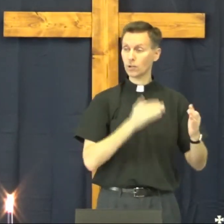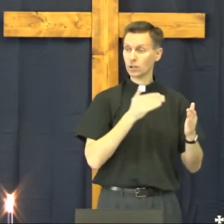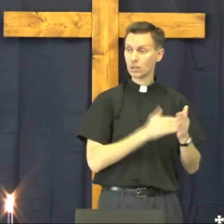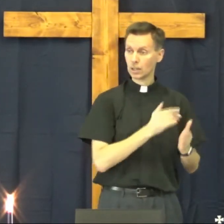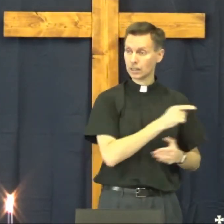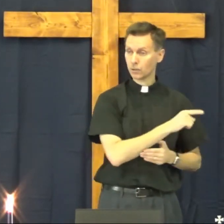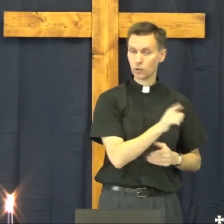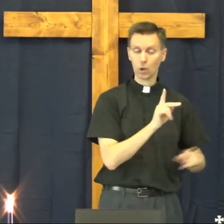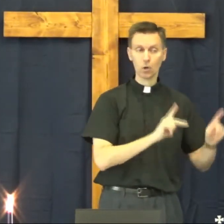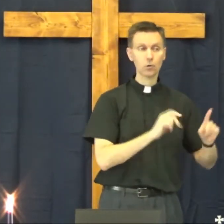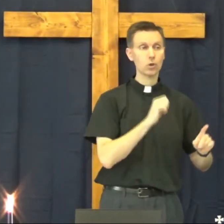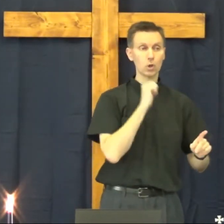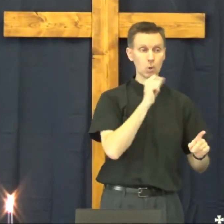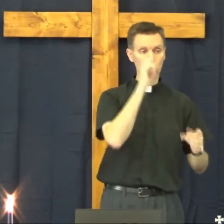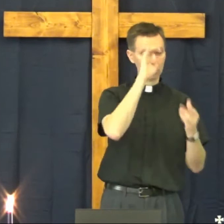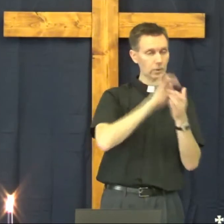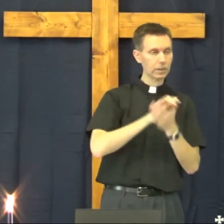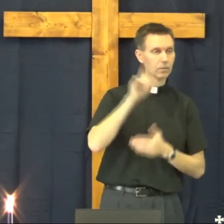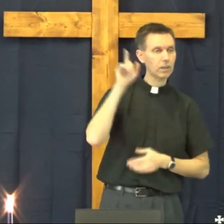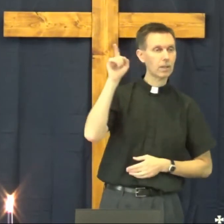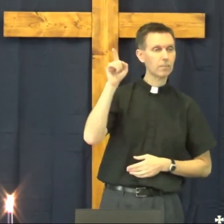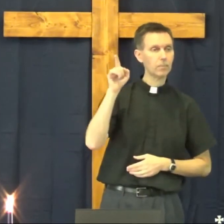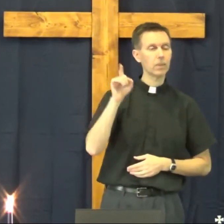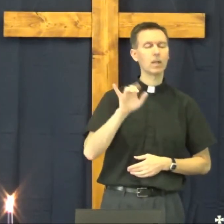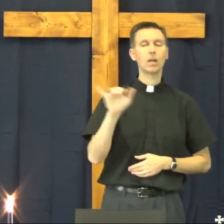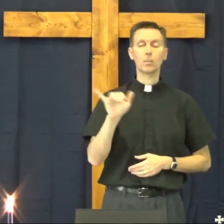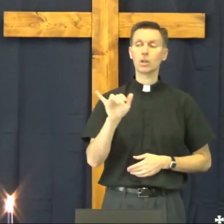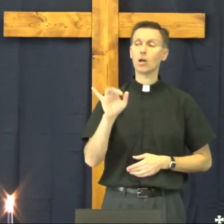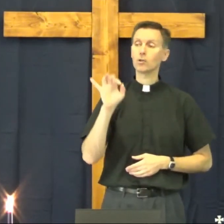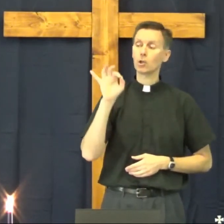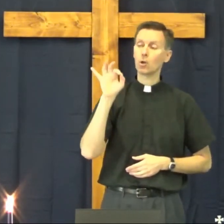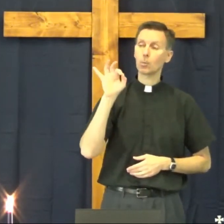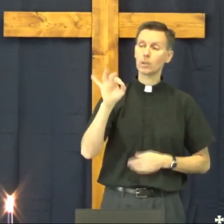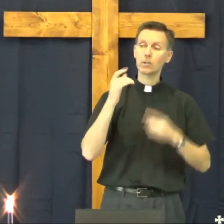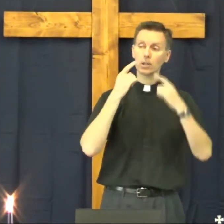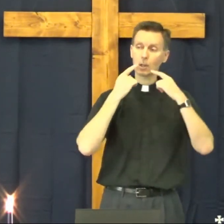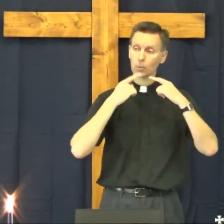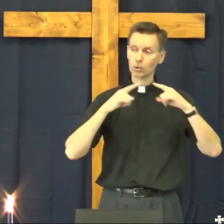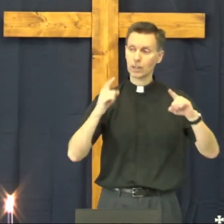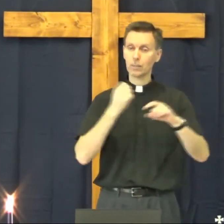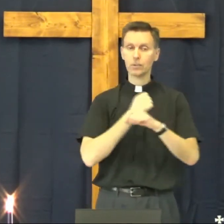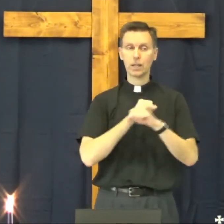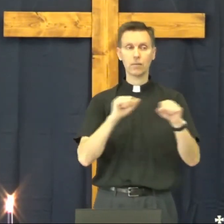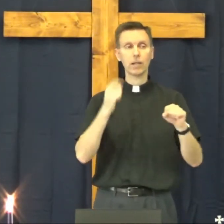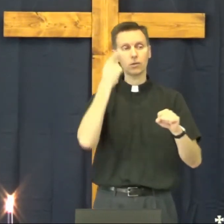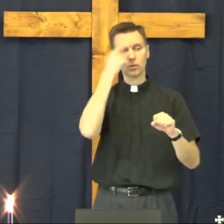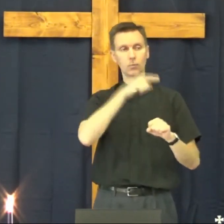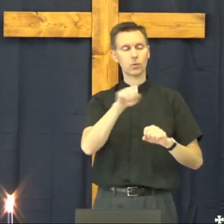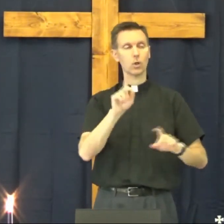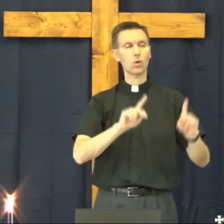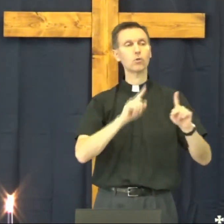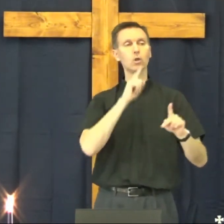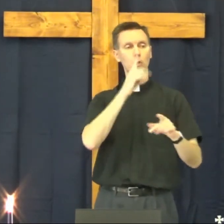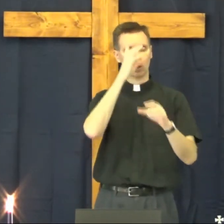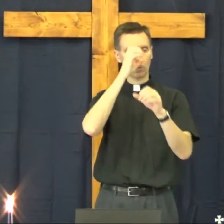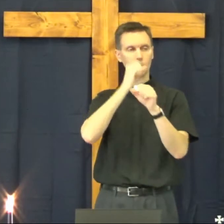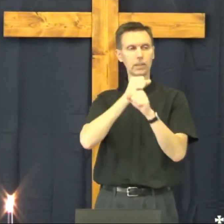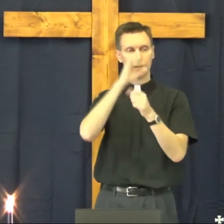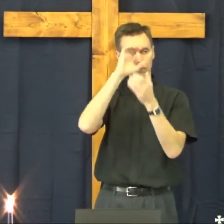judging against those who wouldn't believe in him, but also preaching and proclaiming salvation for those who believed